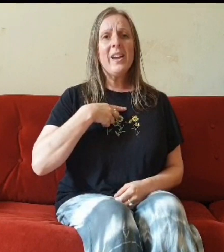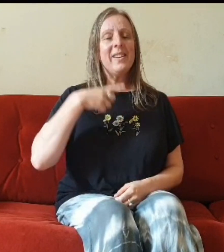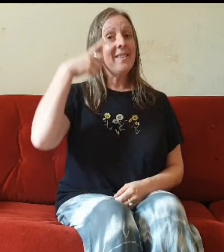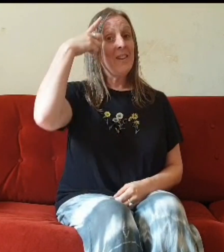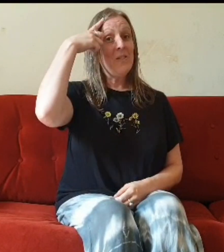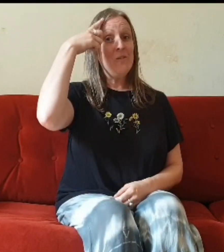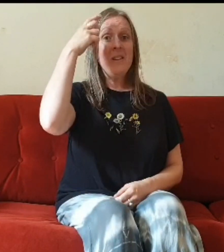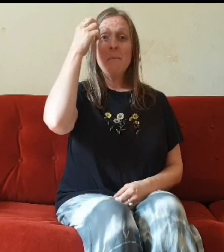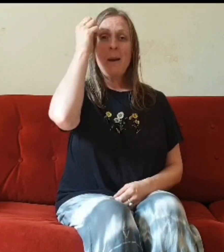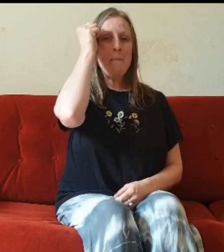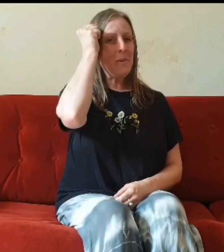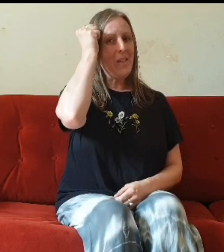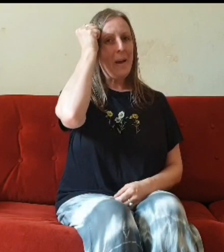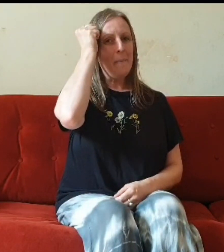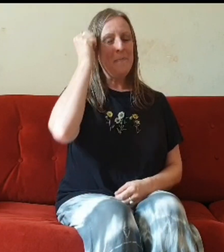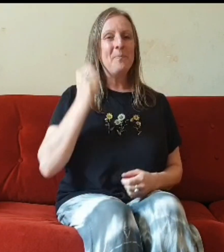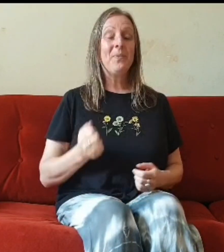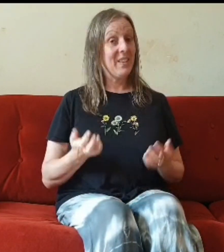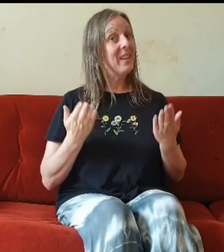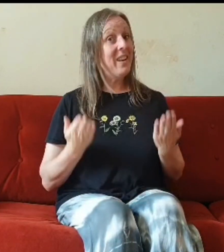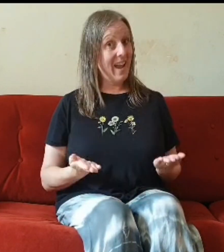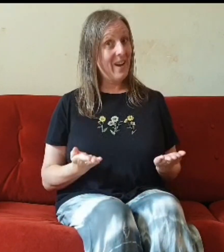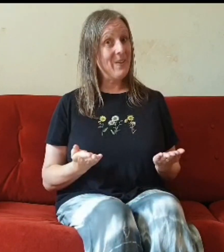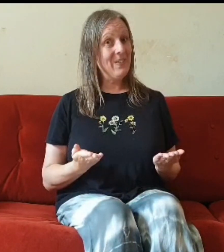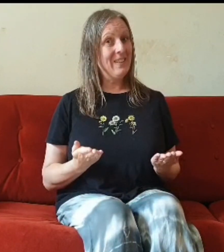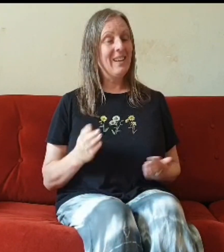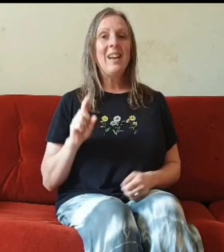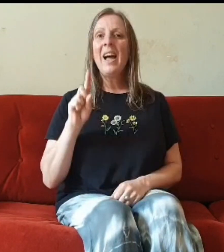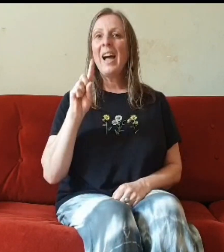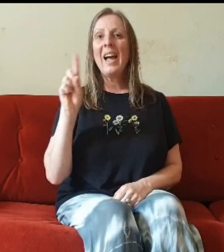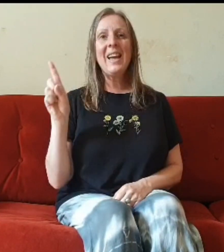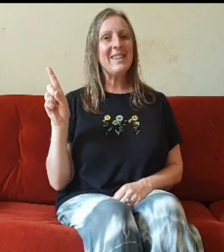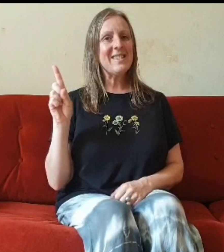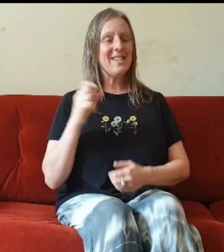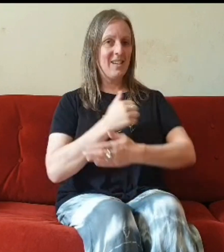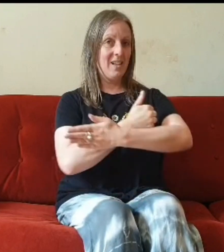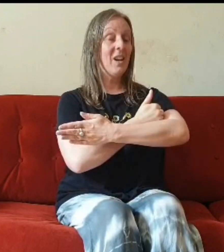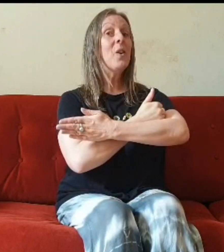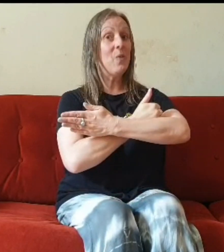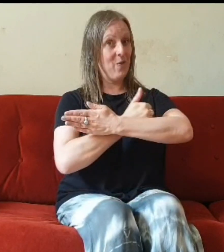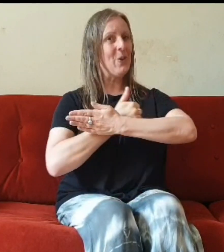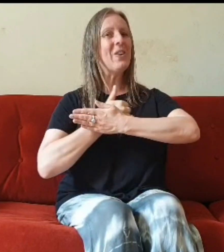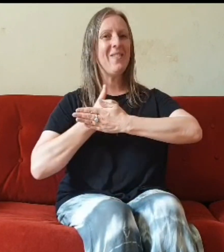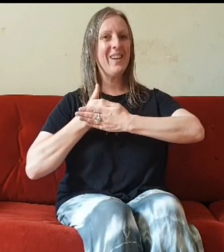always remember them now and forever.